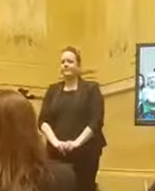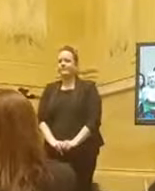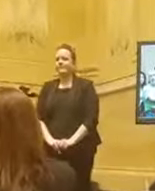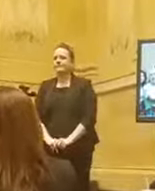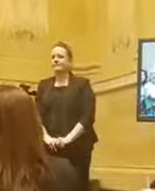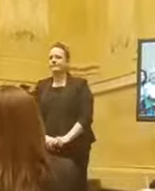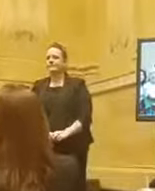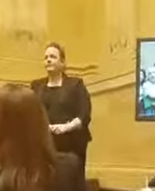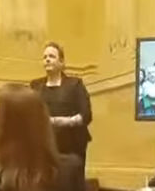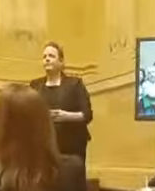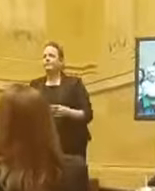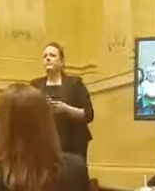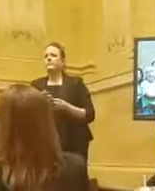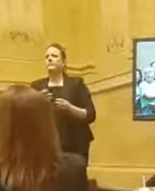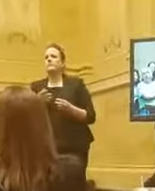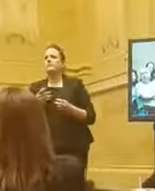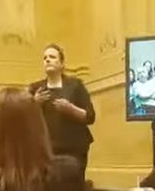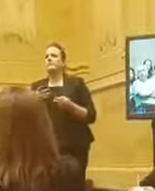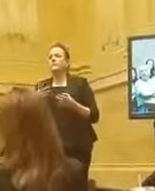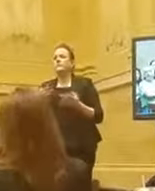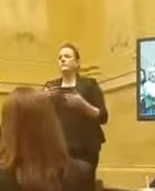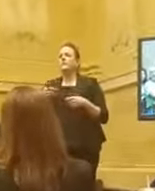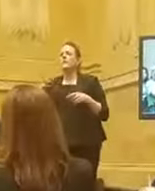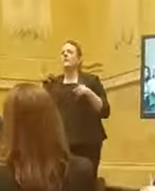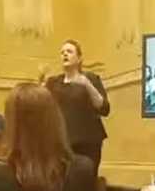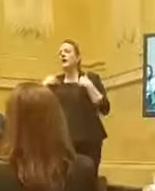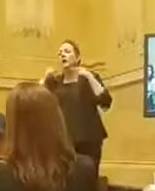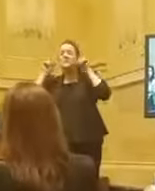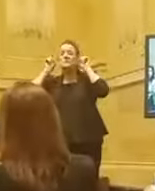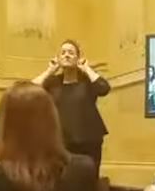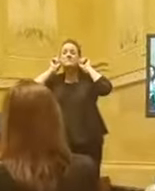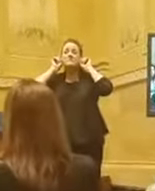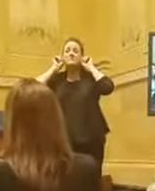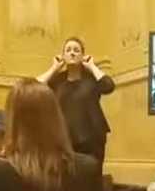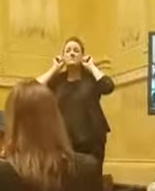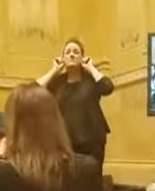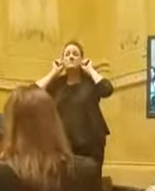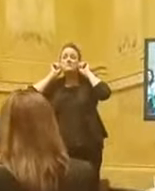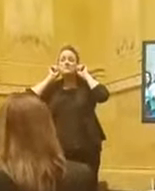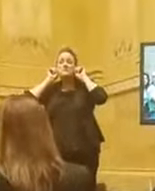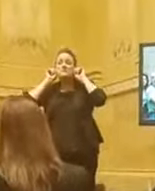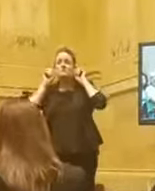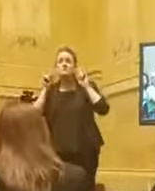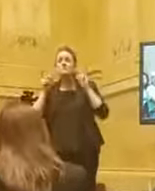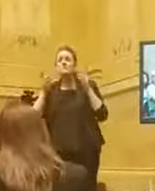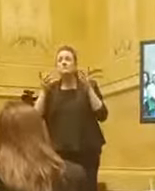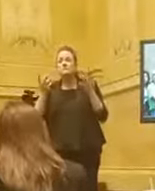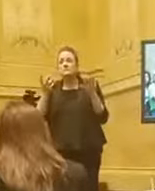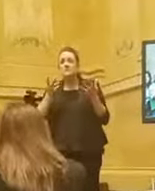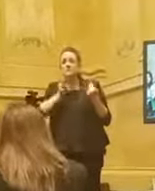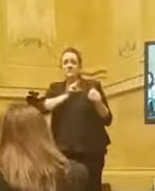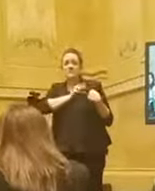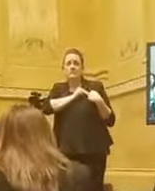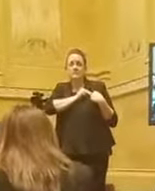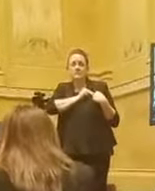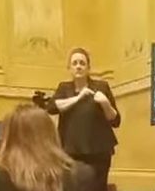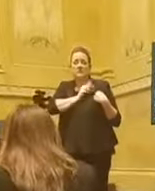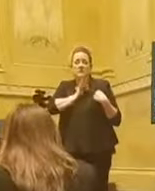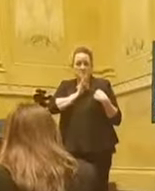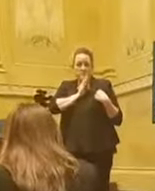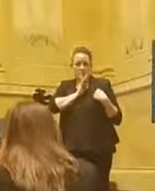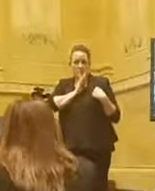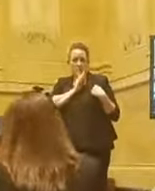daughter, for a while there, we had her homeschooled. She uses hearing aids, and they have what's called boots. So her teacher